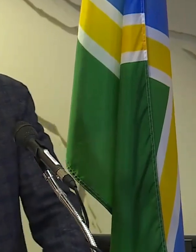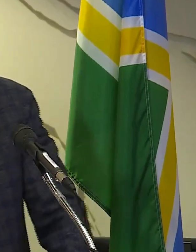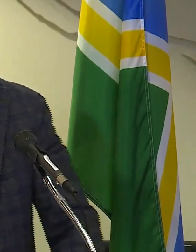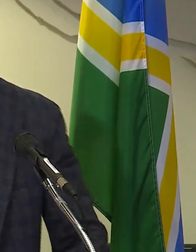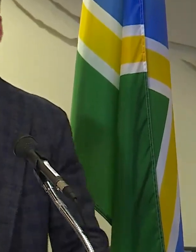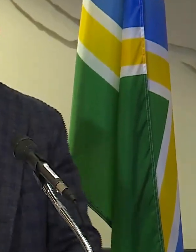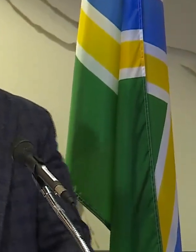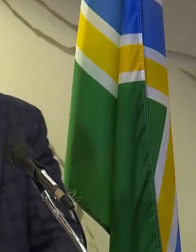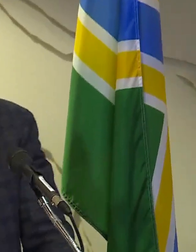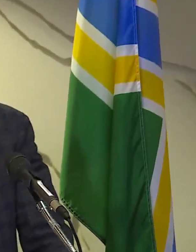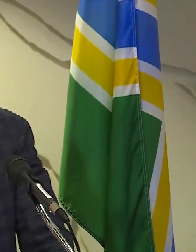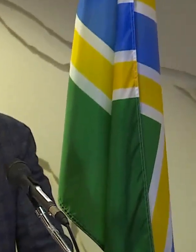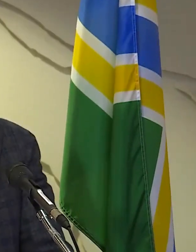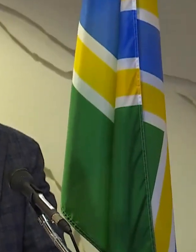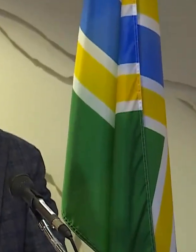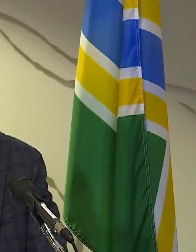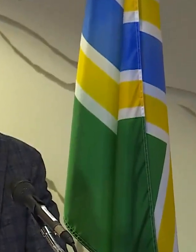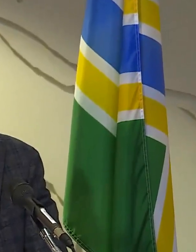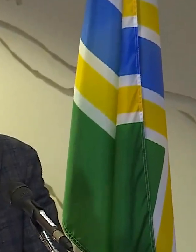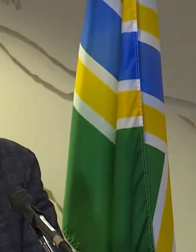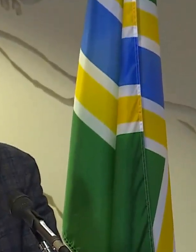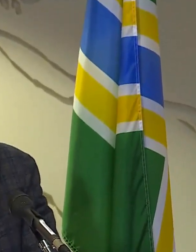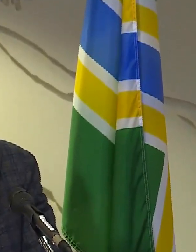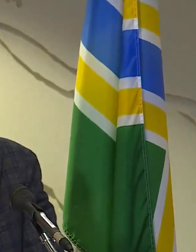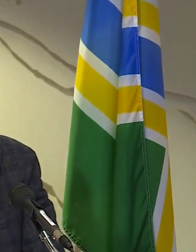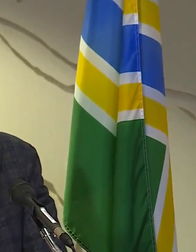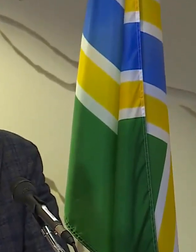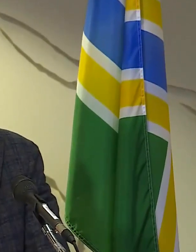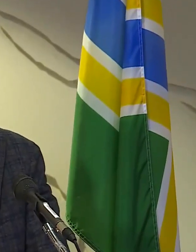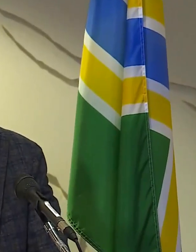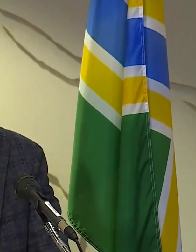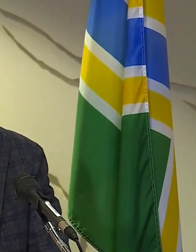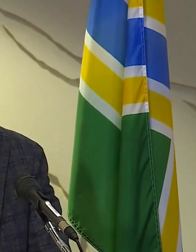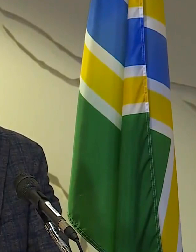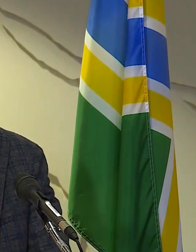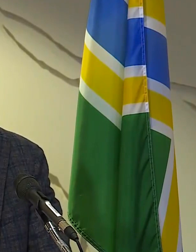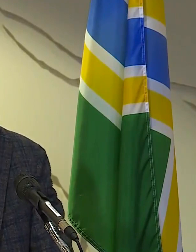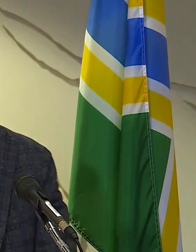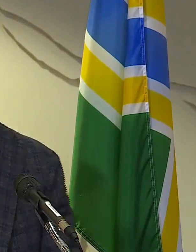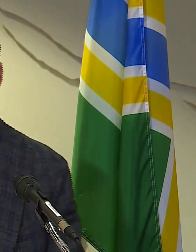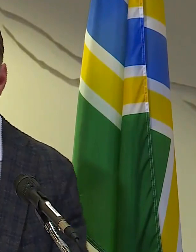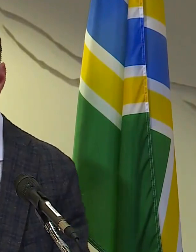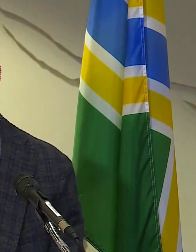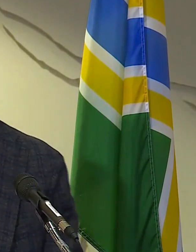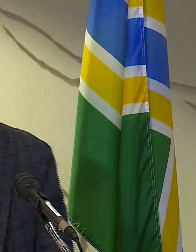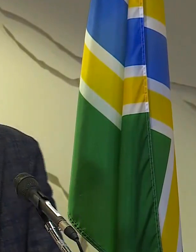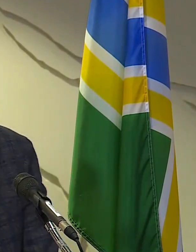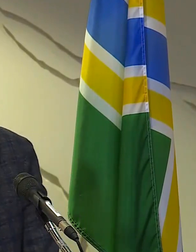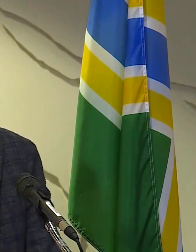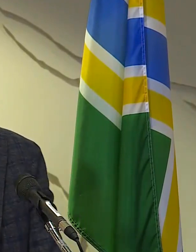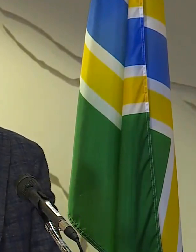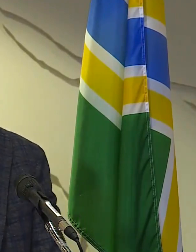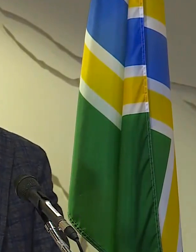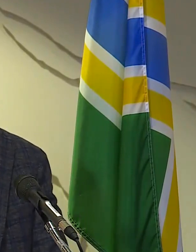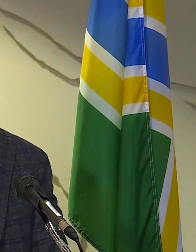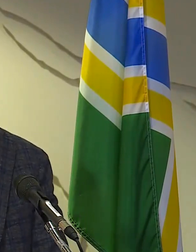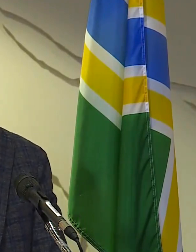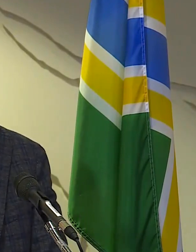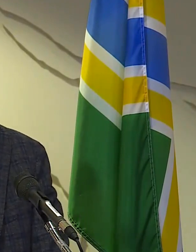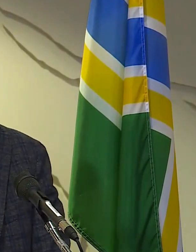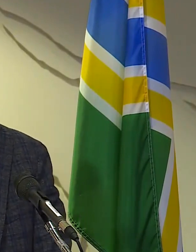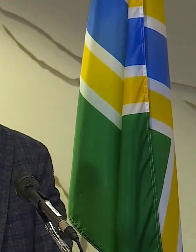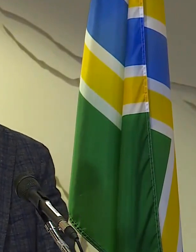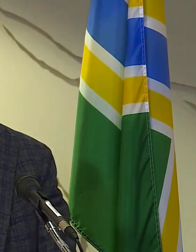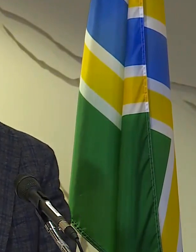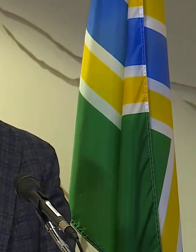Good morning. Cities across the country, millions of people all across the country are waking up to a